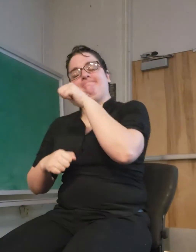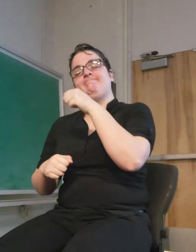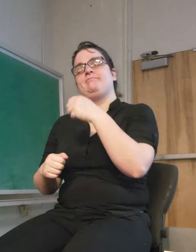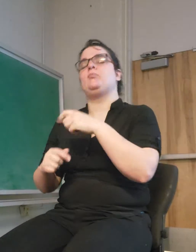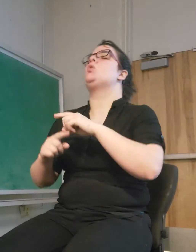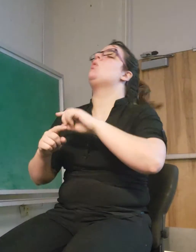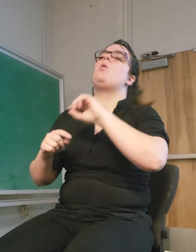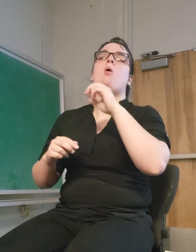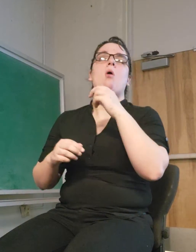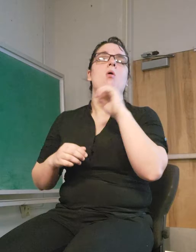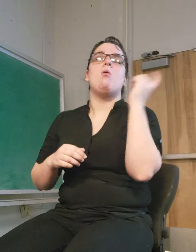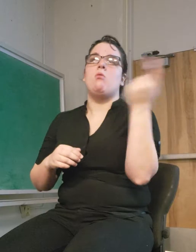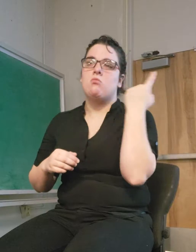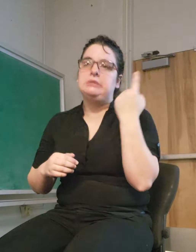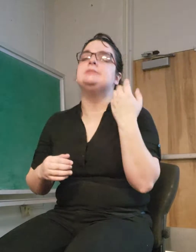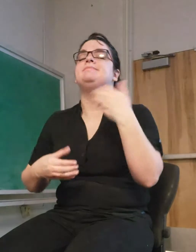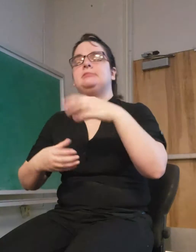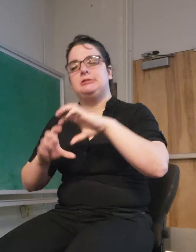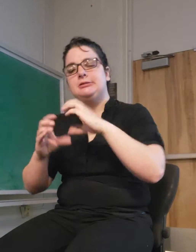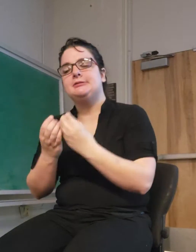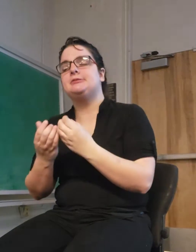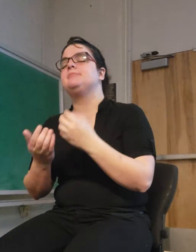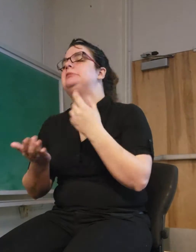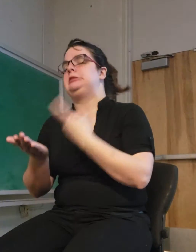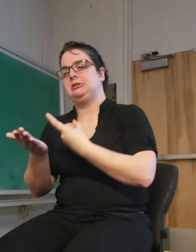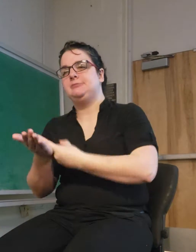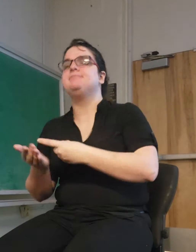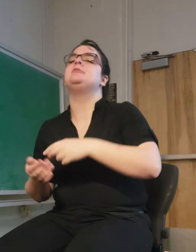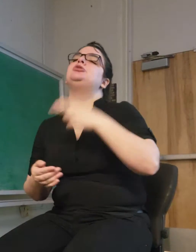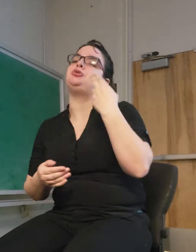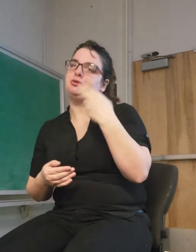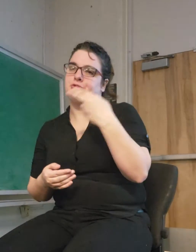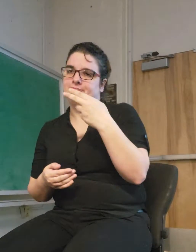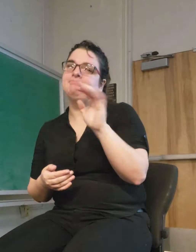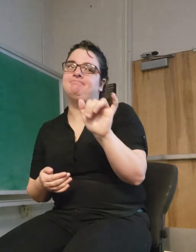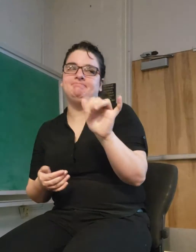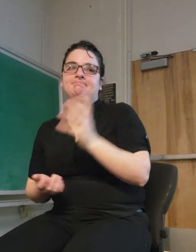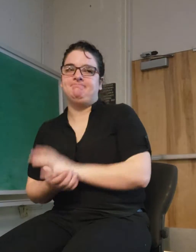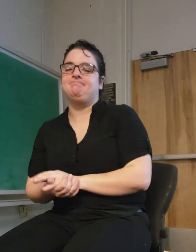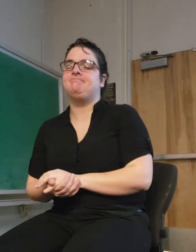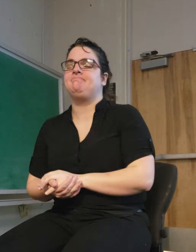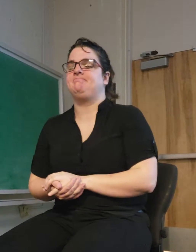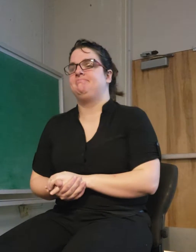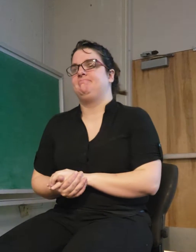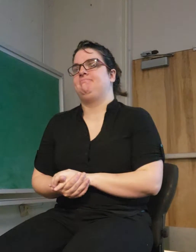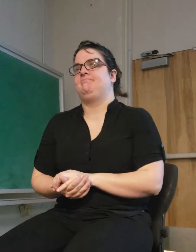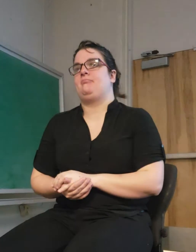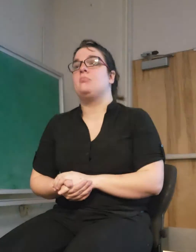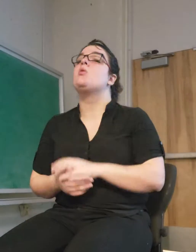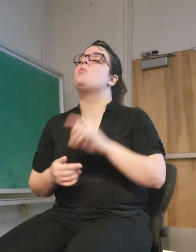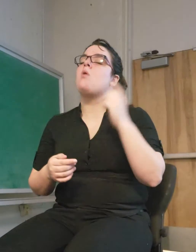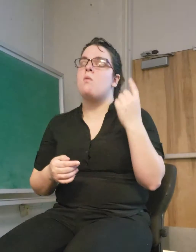two, it's the most abundant element that there is in the periodic table. Okay, so we're only going to deal with hydrogen in this